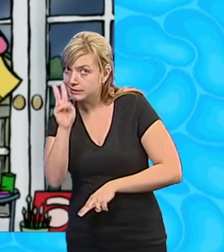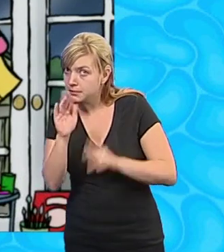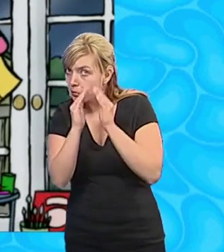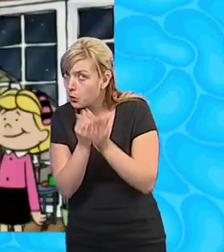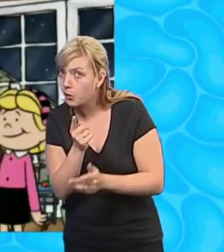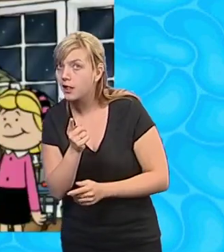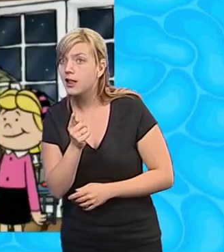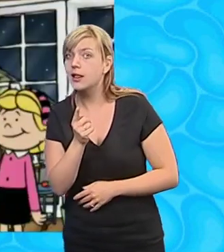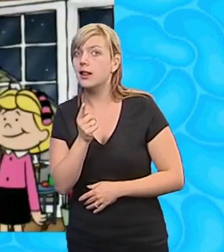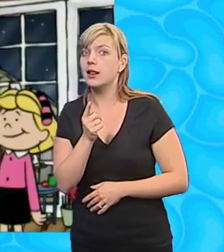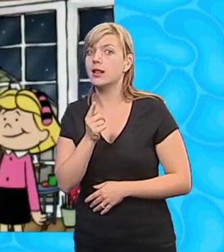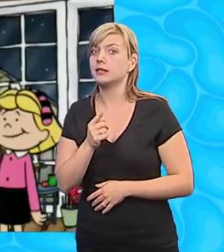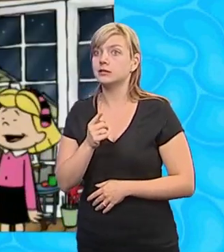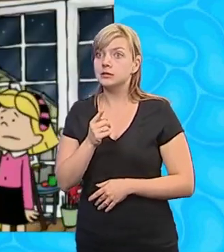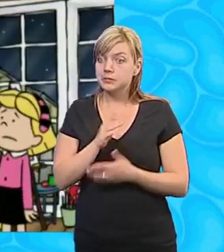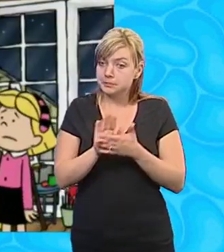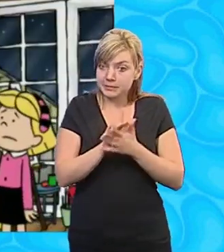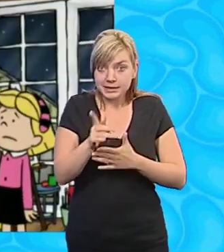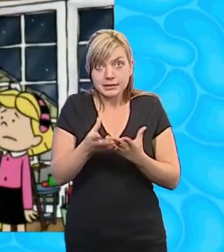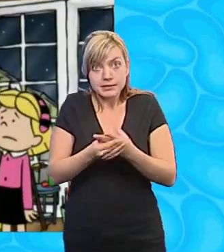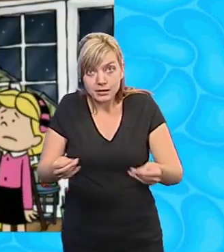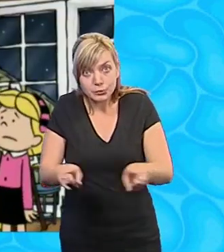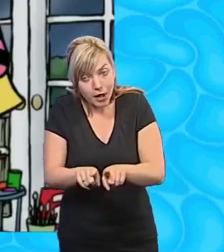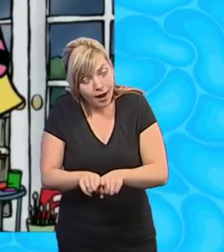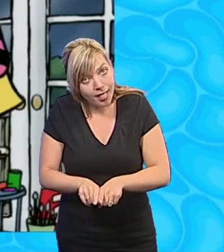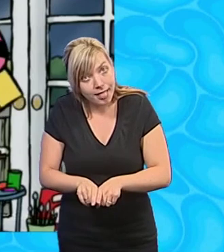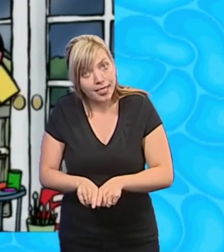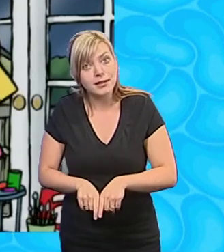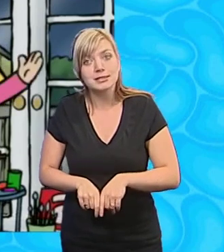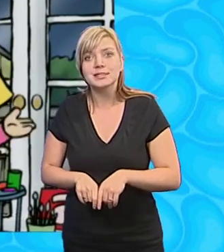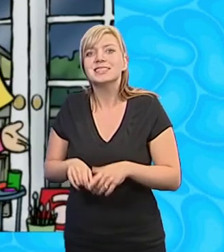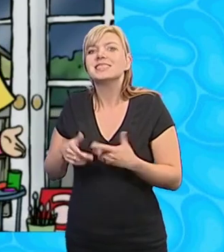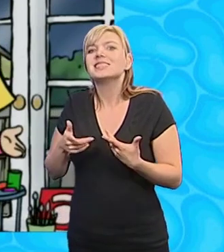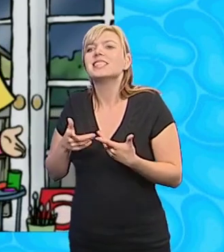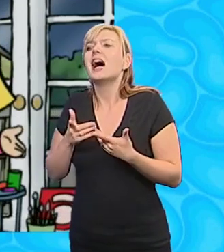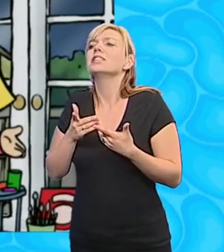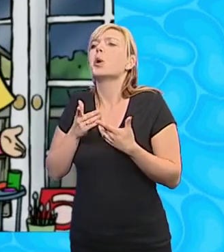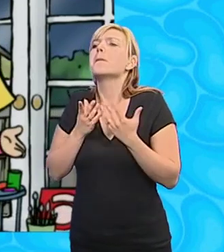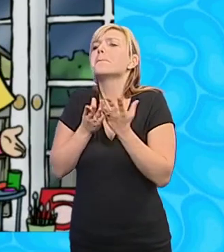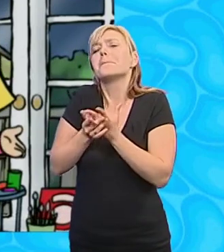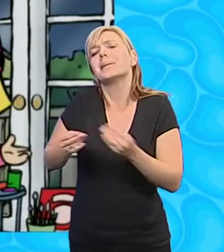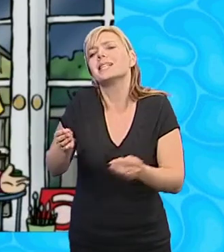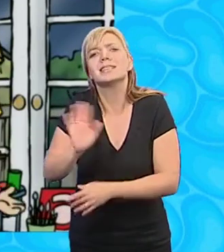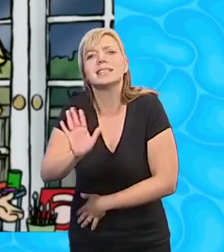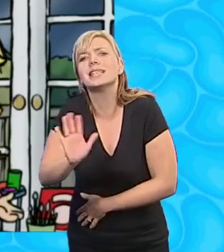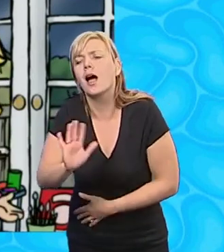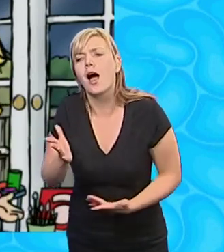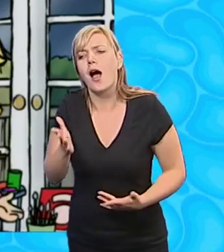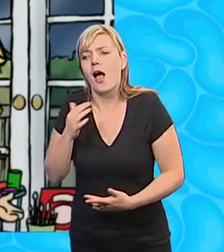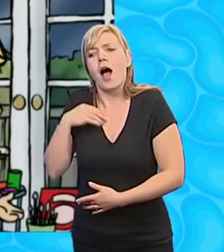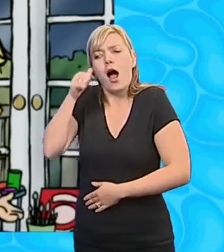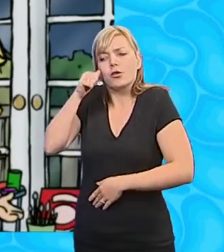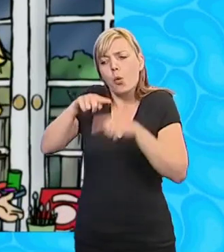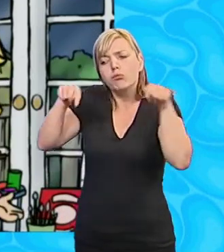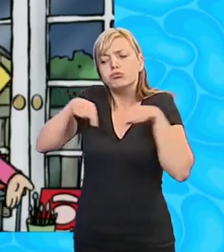you? Oh, is that missing too? Well, it's not really missing. I know it's in my